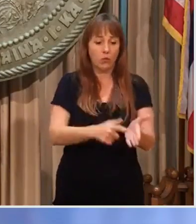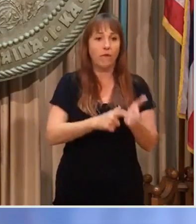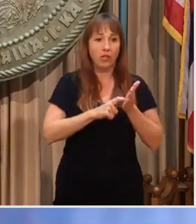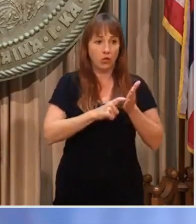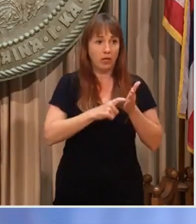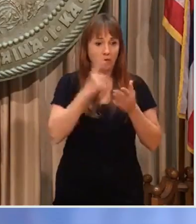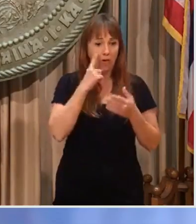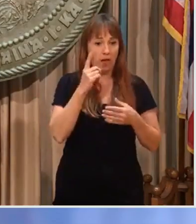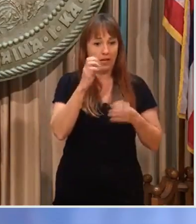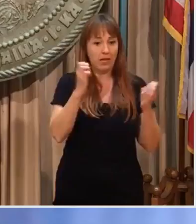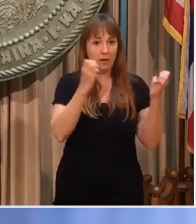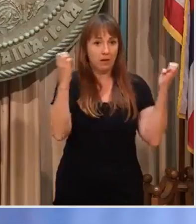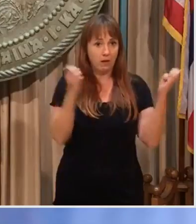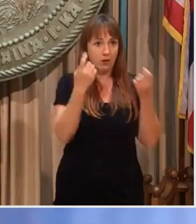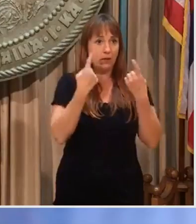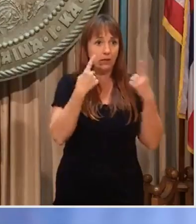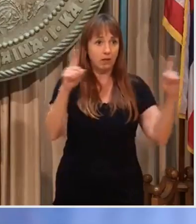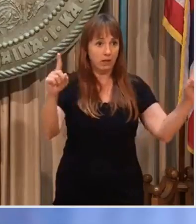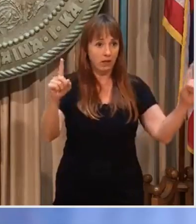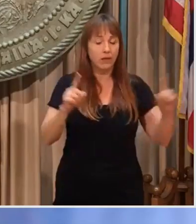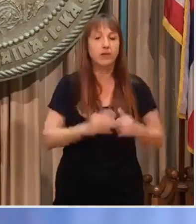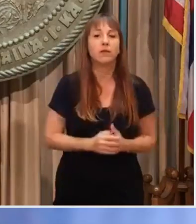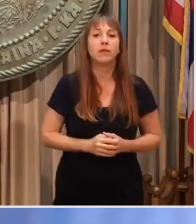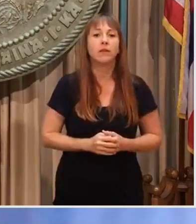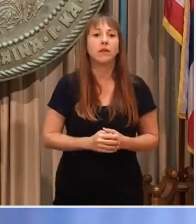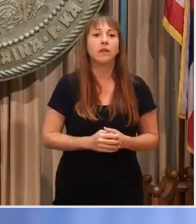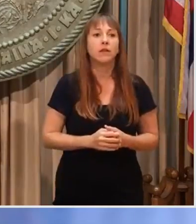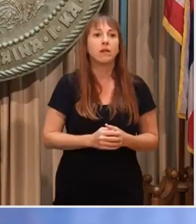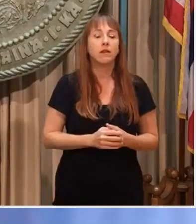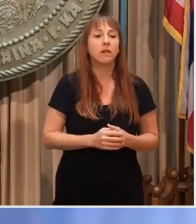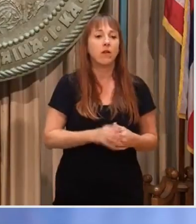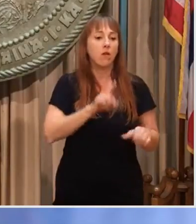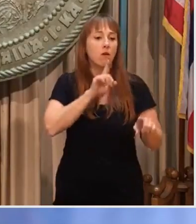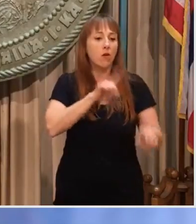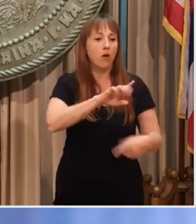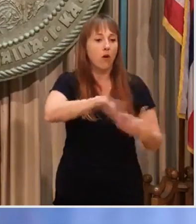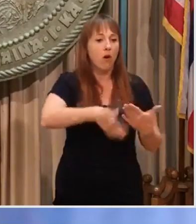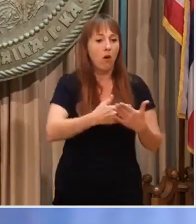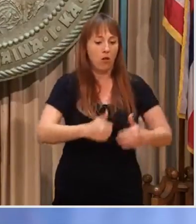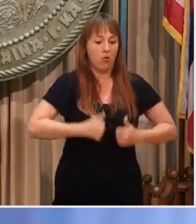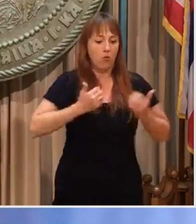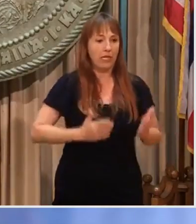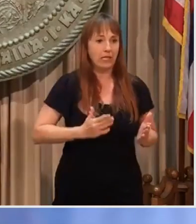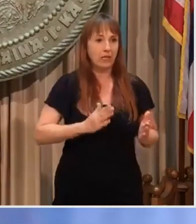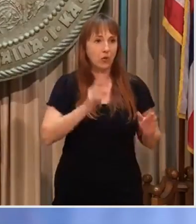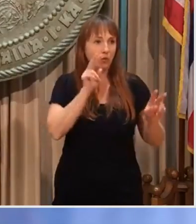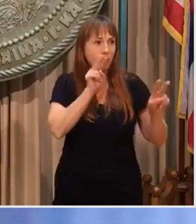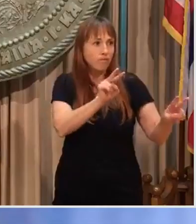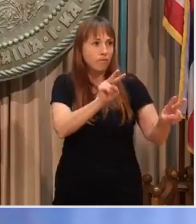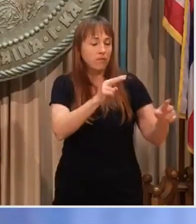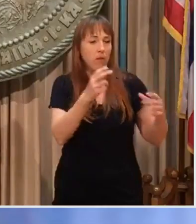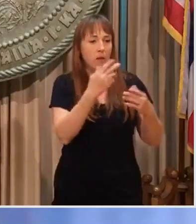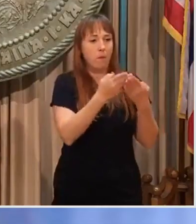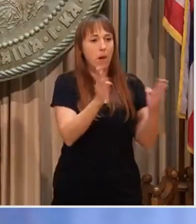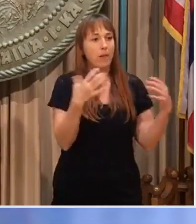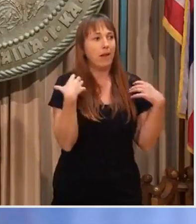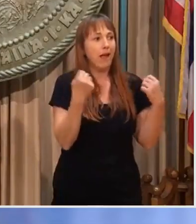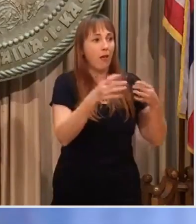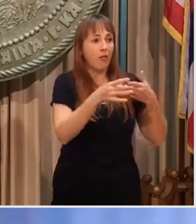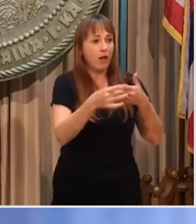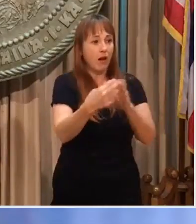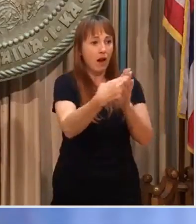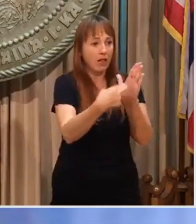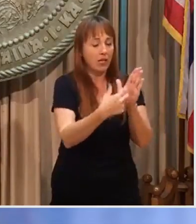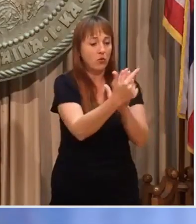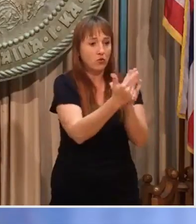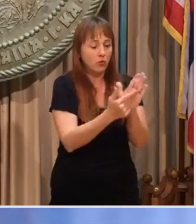the Supplemental Emergency Proclamation directs all residents to heed public health guidelines related